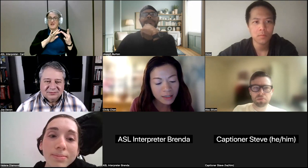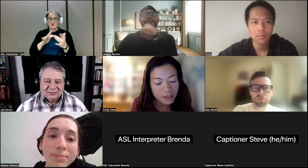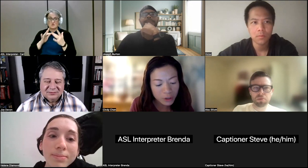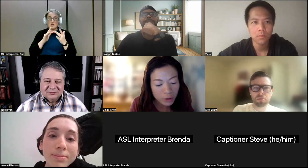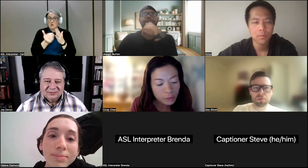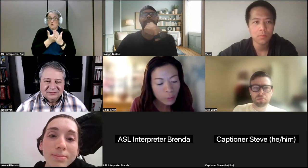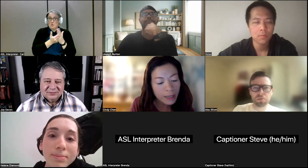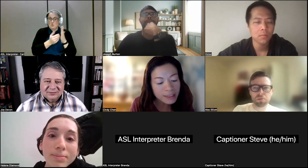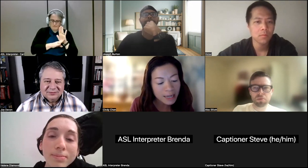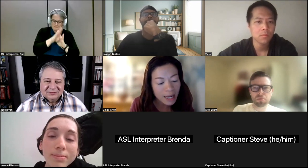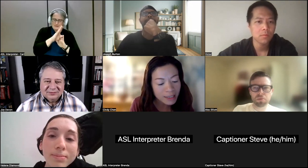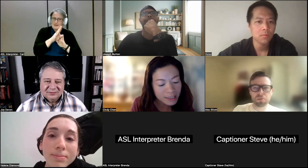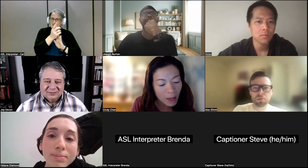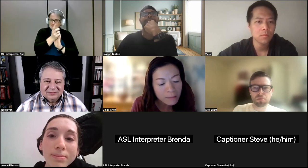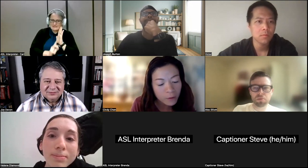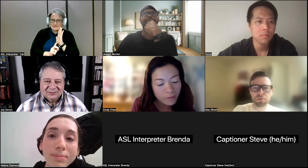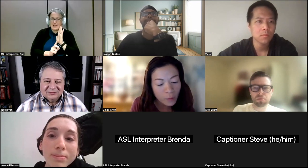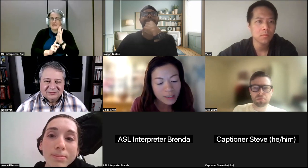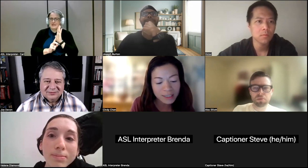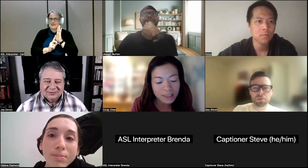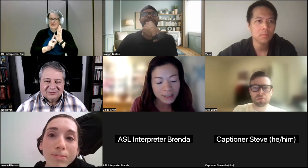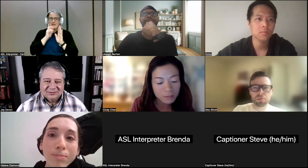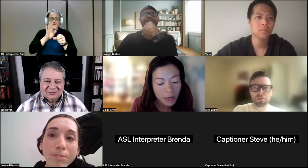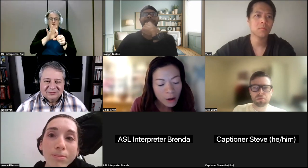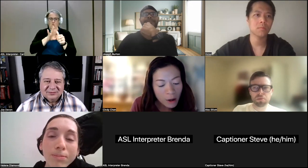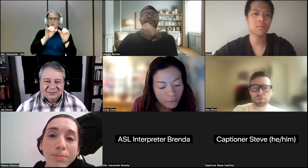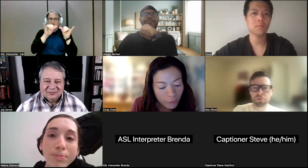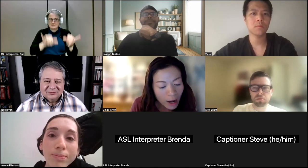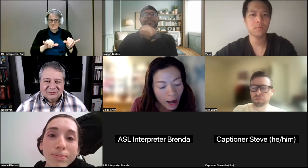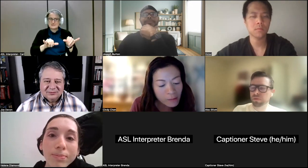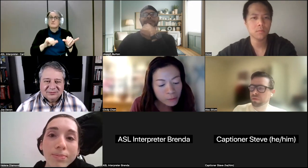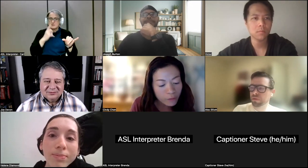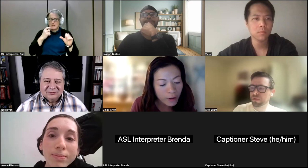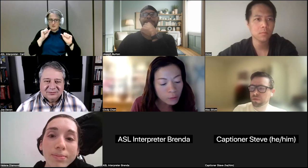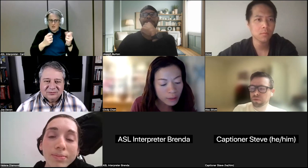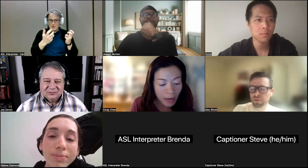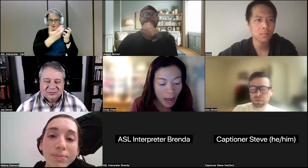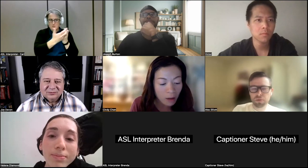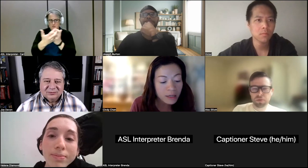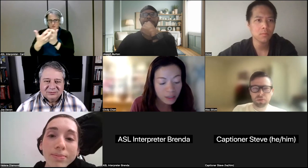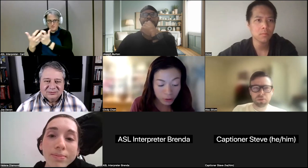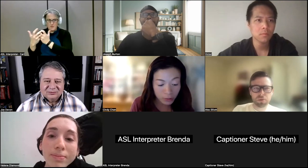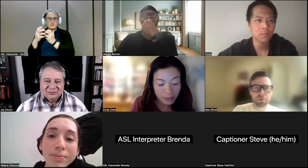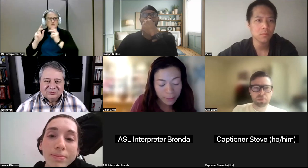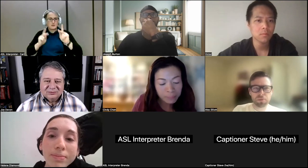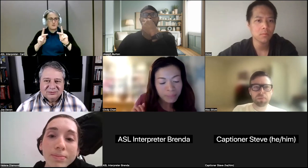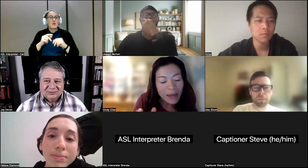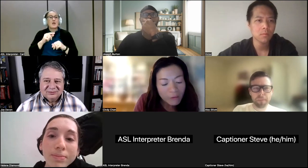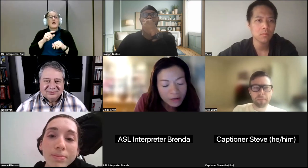designing secure, robust, and scalable voting systems for high profile reality